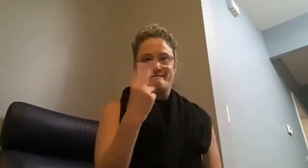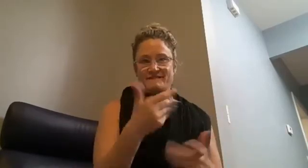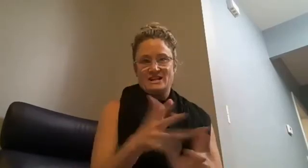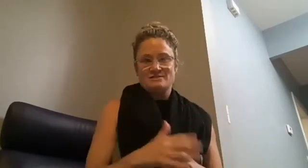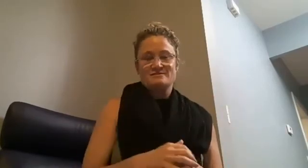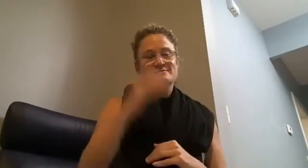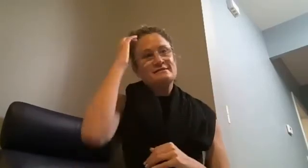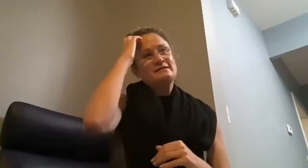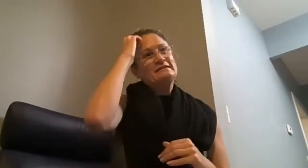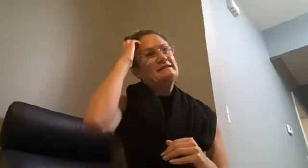more about what it's like today.